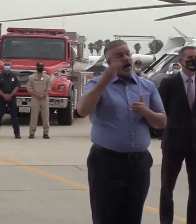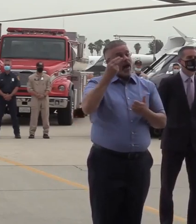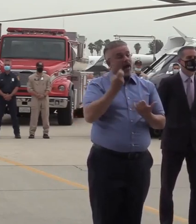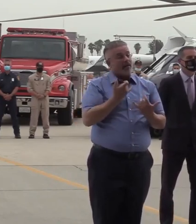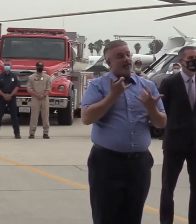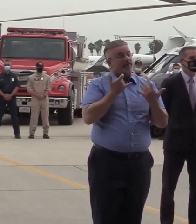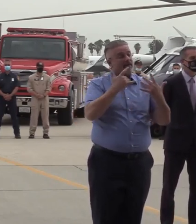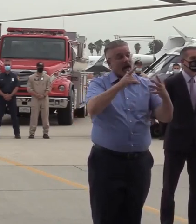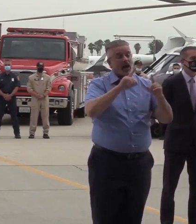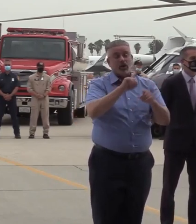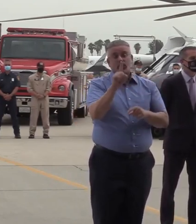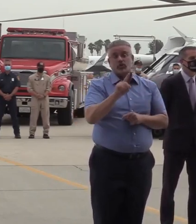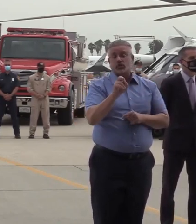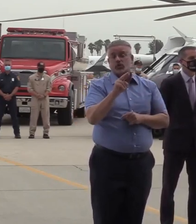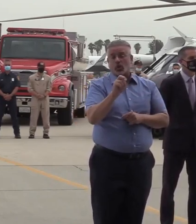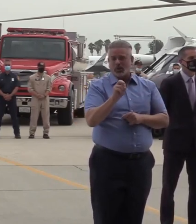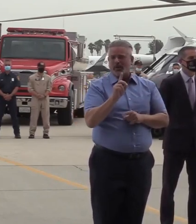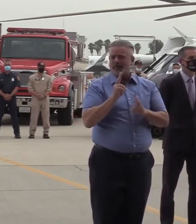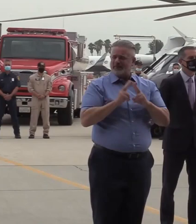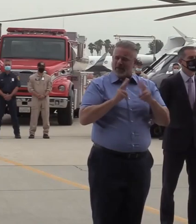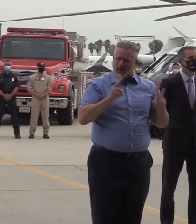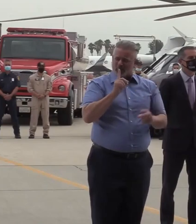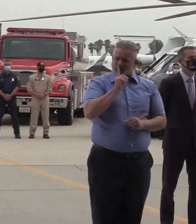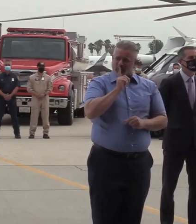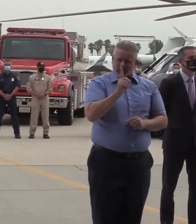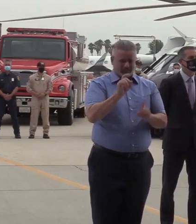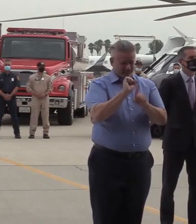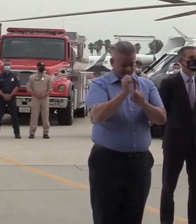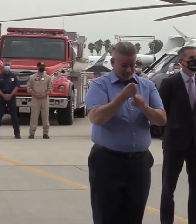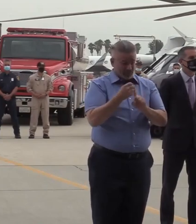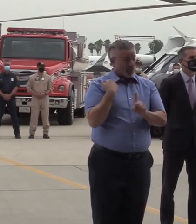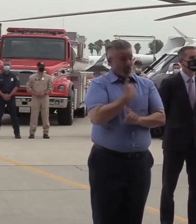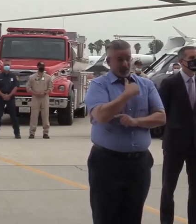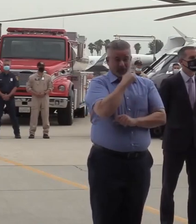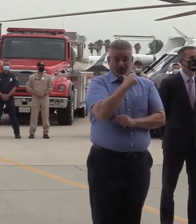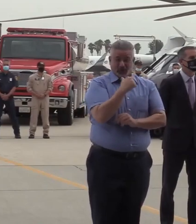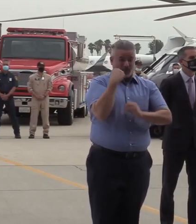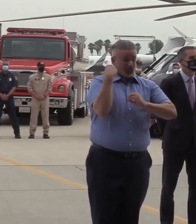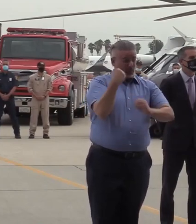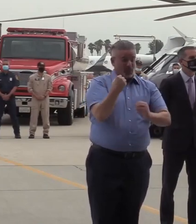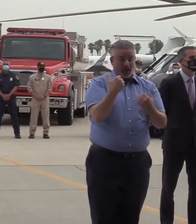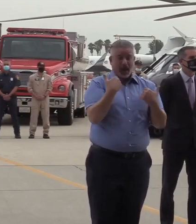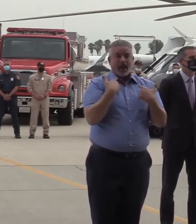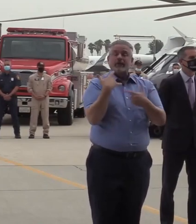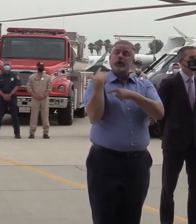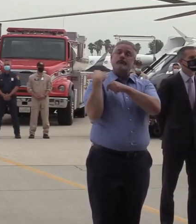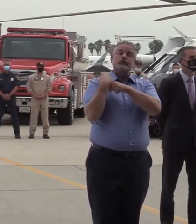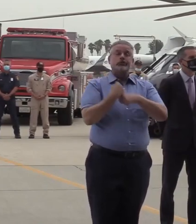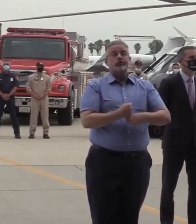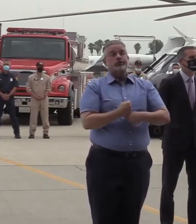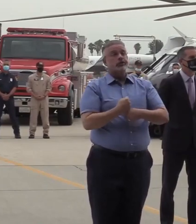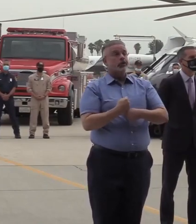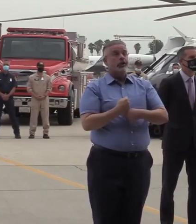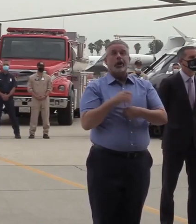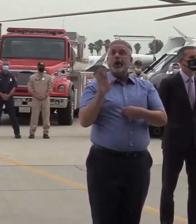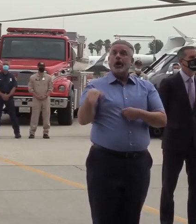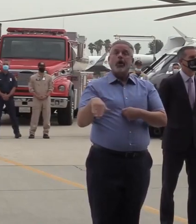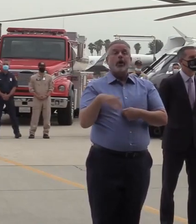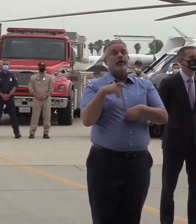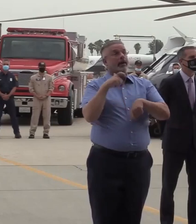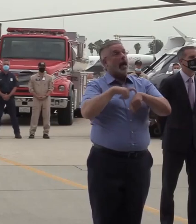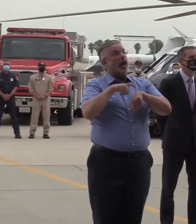hazard severity zones. These are very real circumstances, and we don't have a traditional wildfire